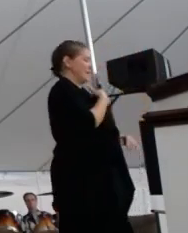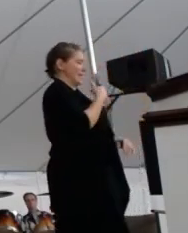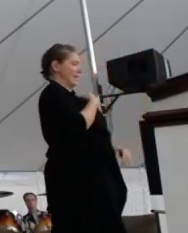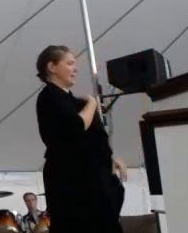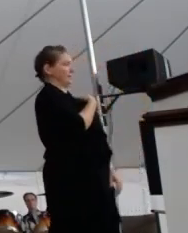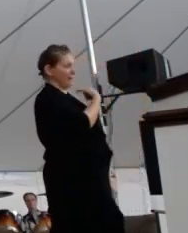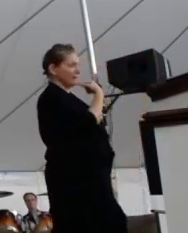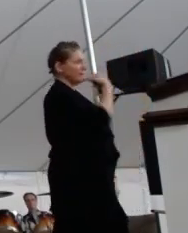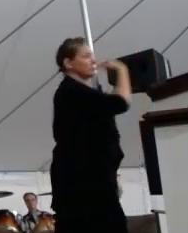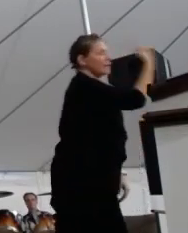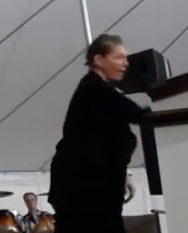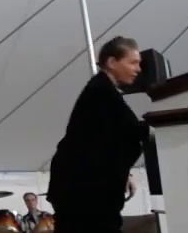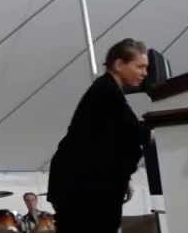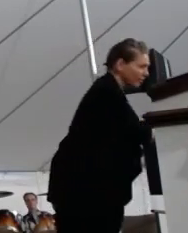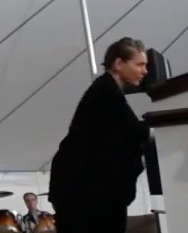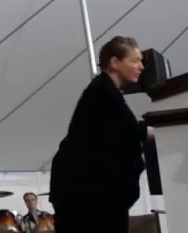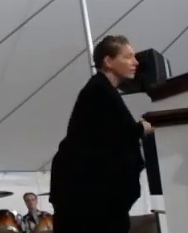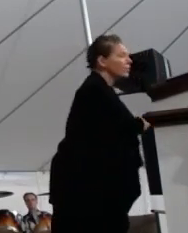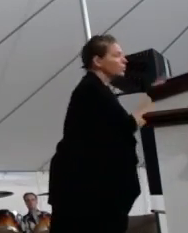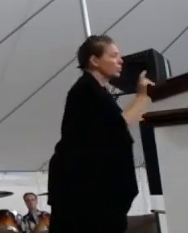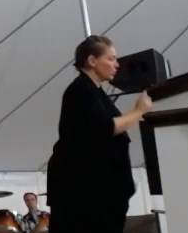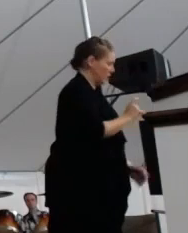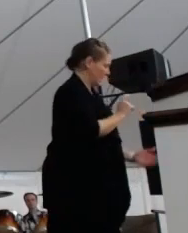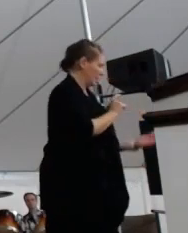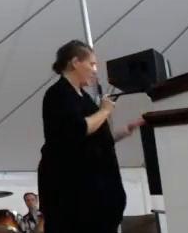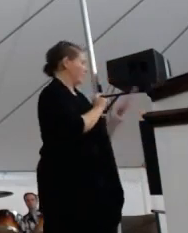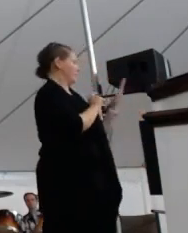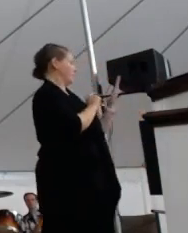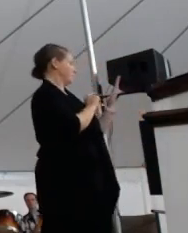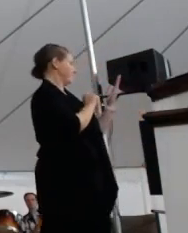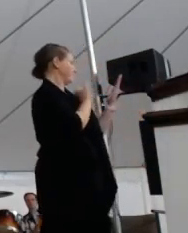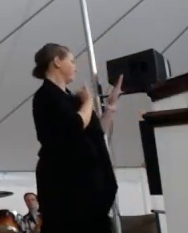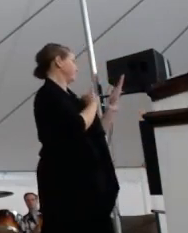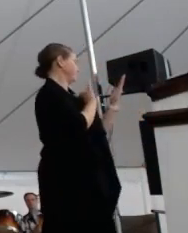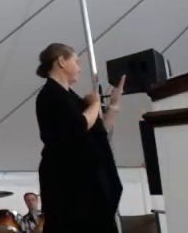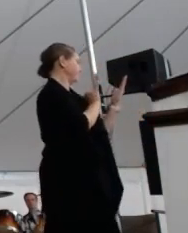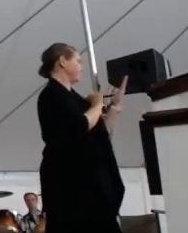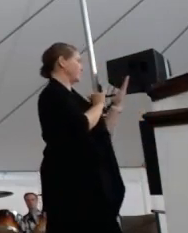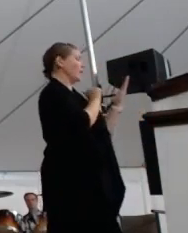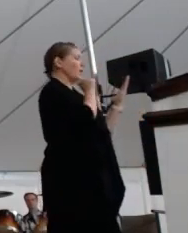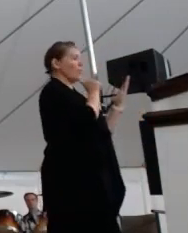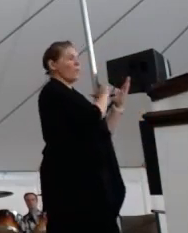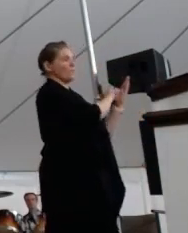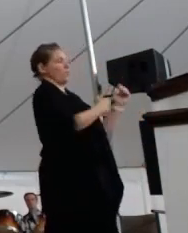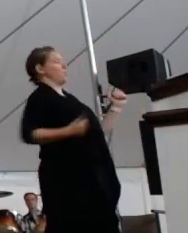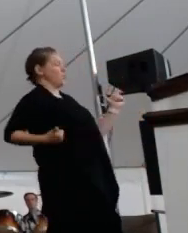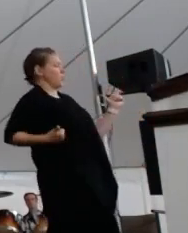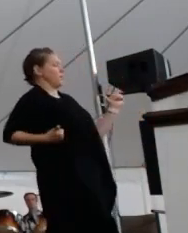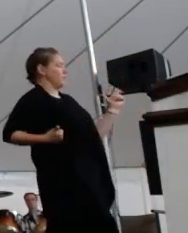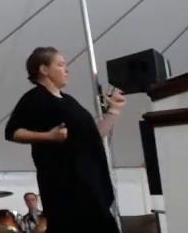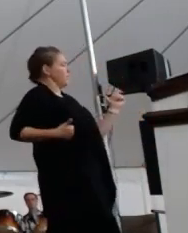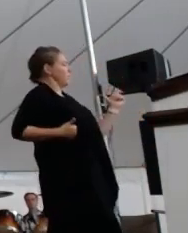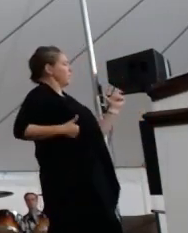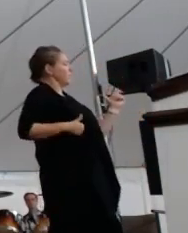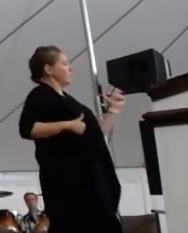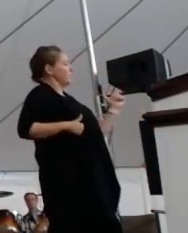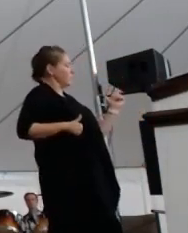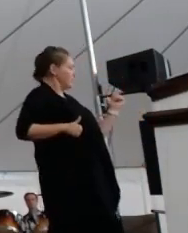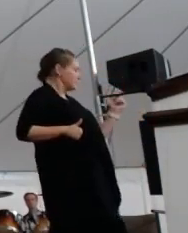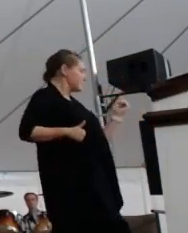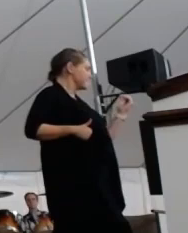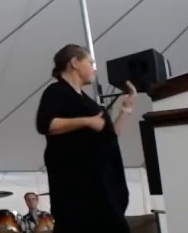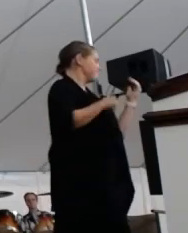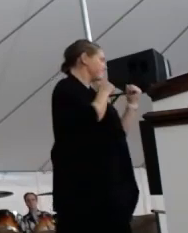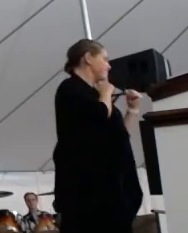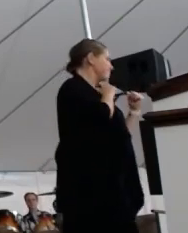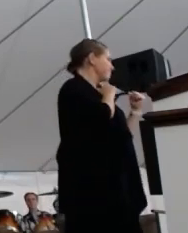tell you. You need to go back in there and clean up the mirror and stop running away from what God's been dealing with you about and stop running away with what you